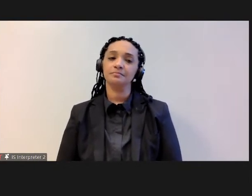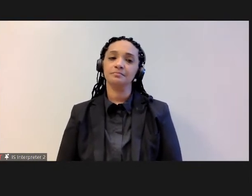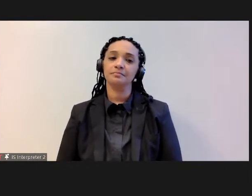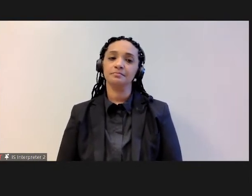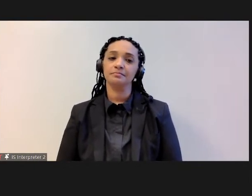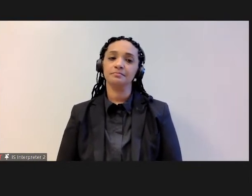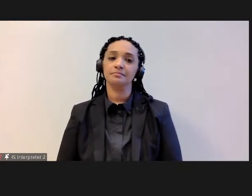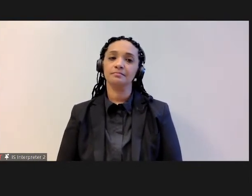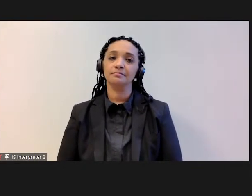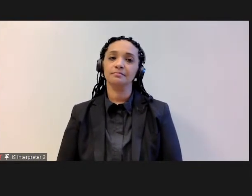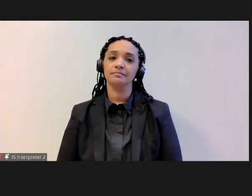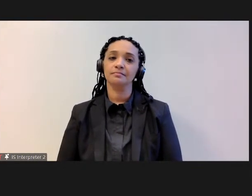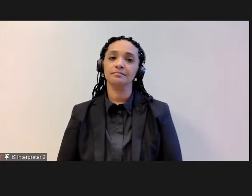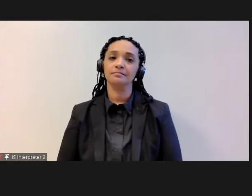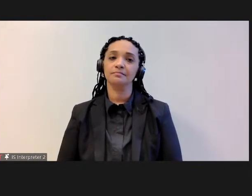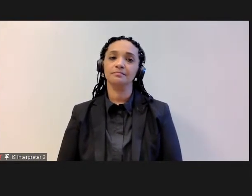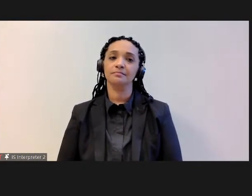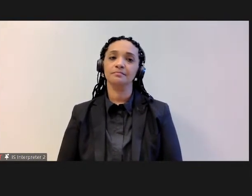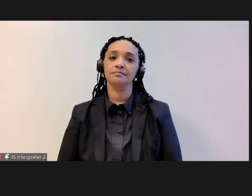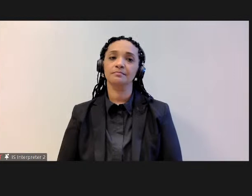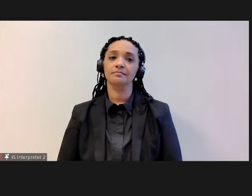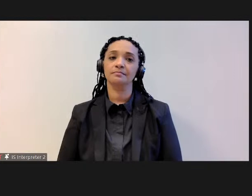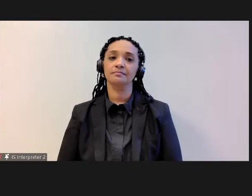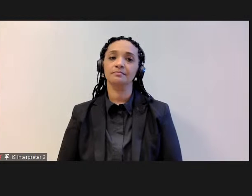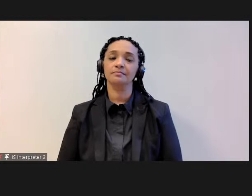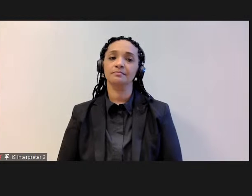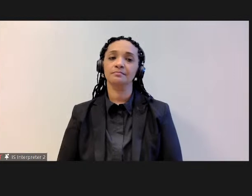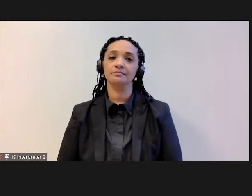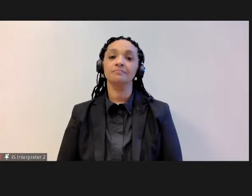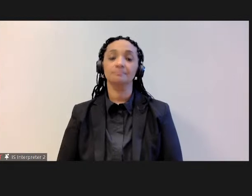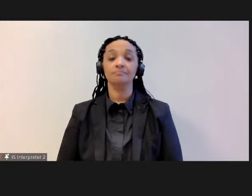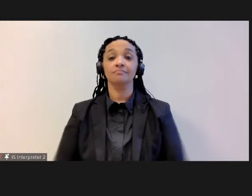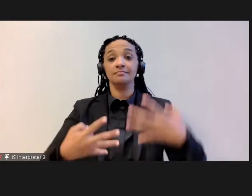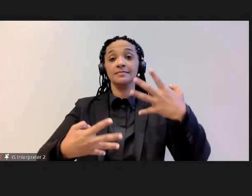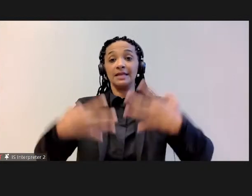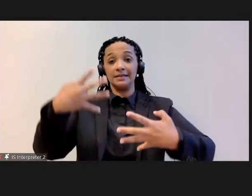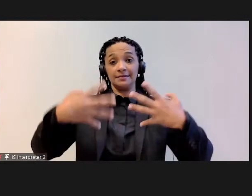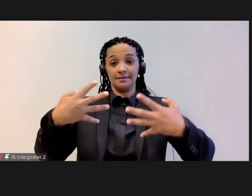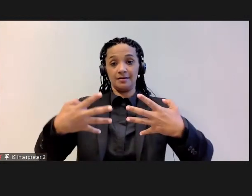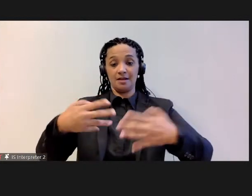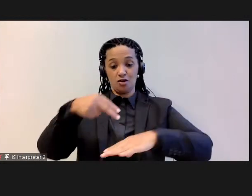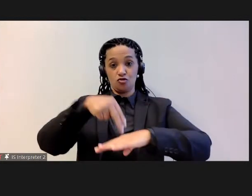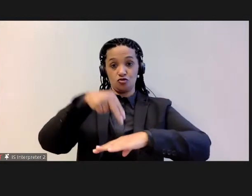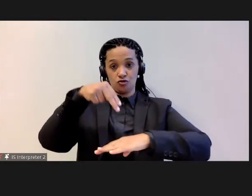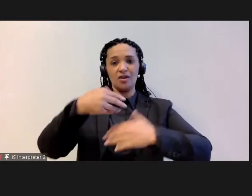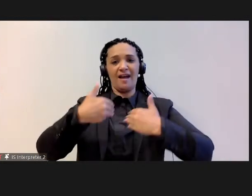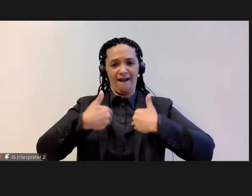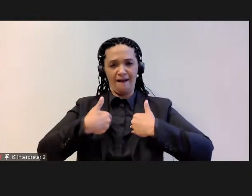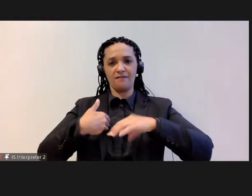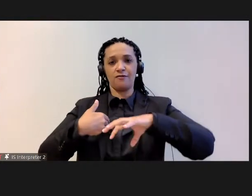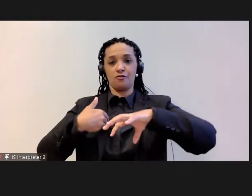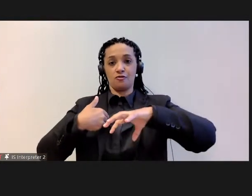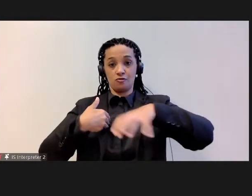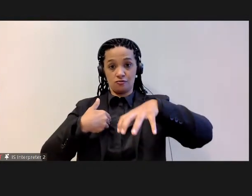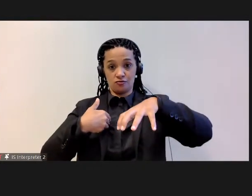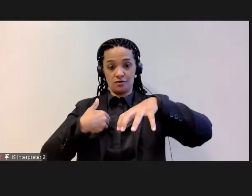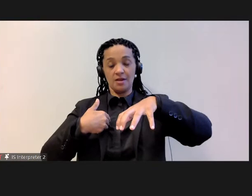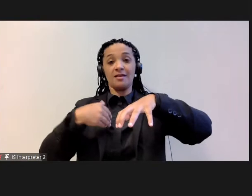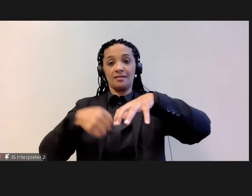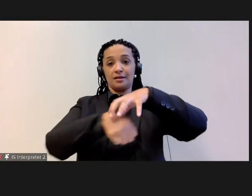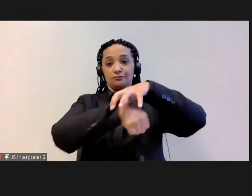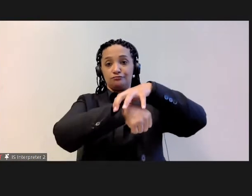climate change. We have data at the national level that we are giving to the municipalities and the different